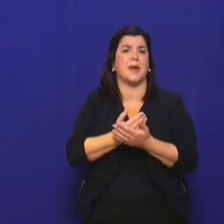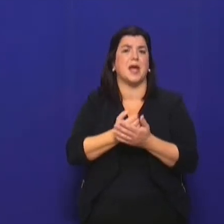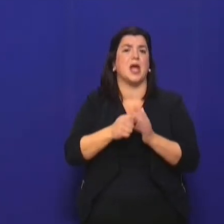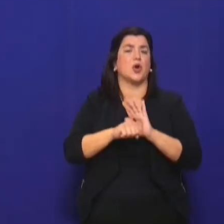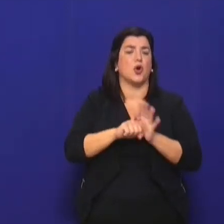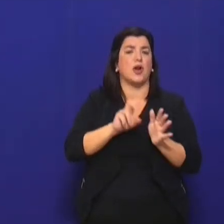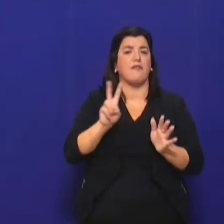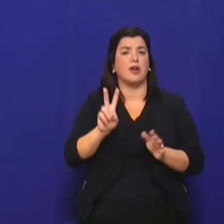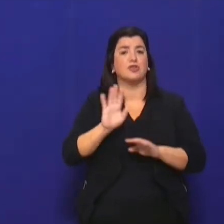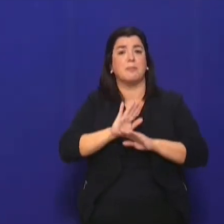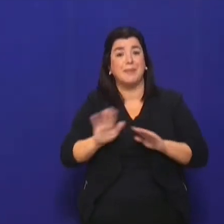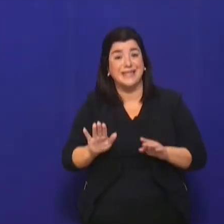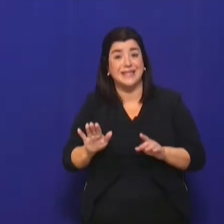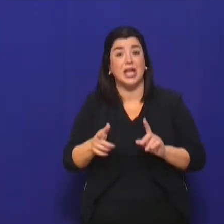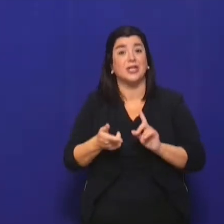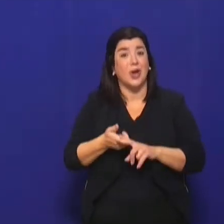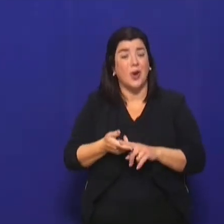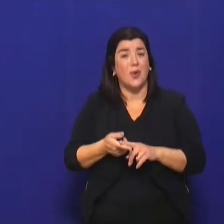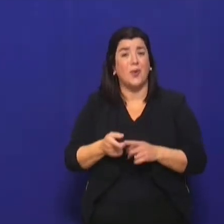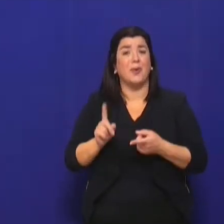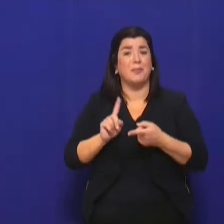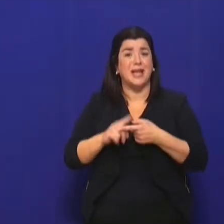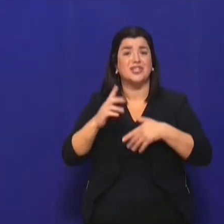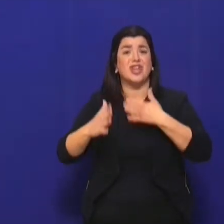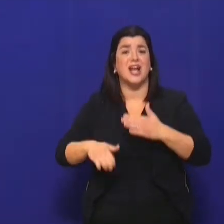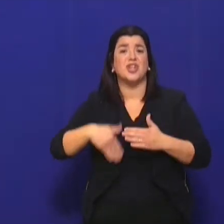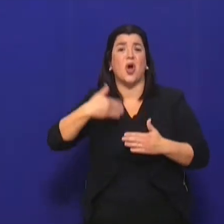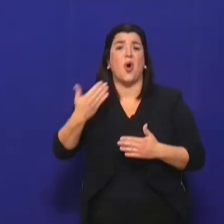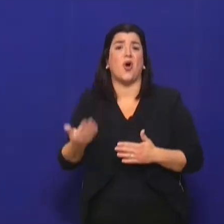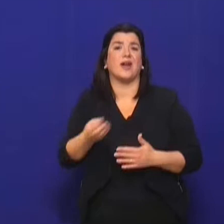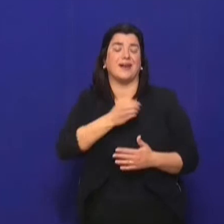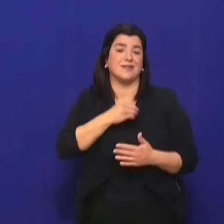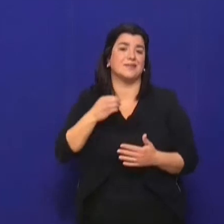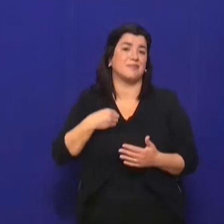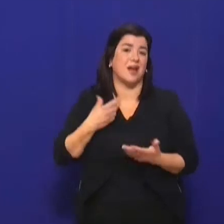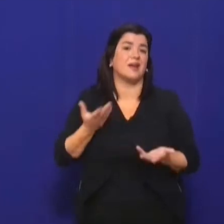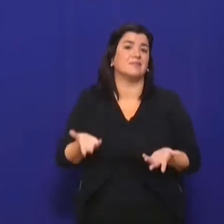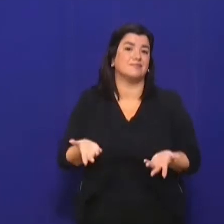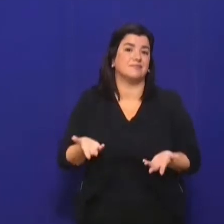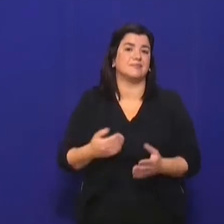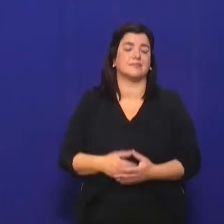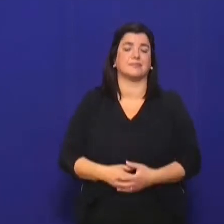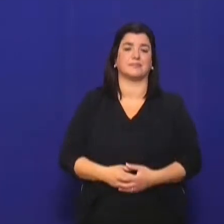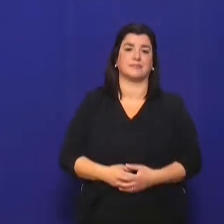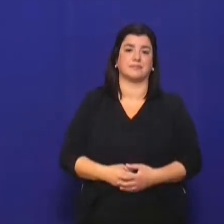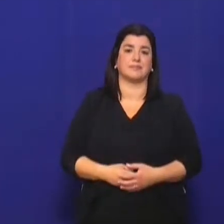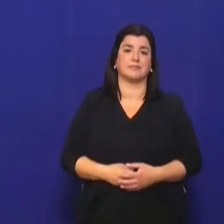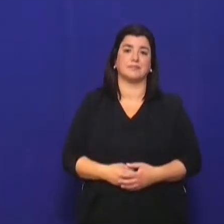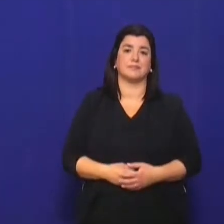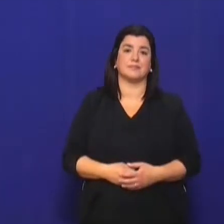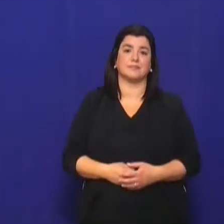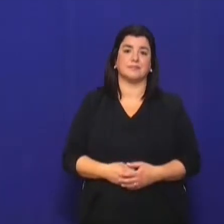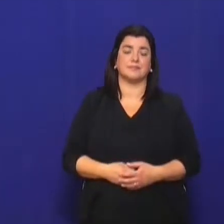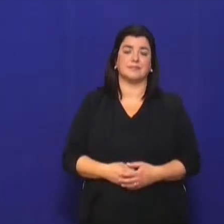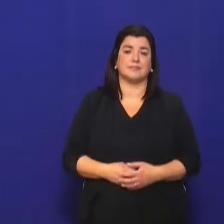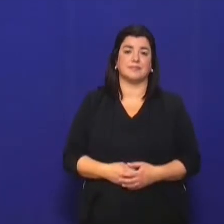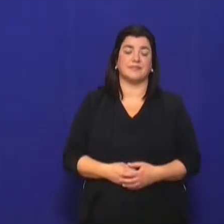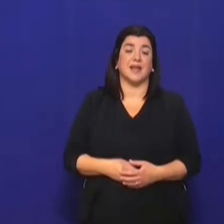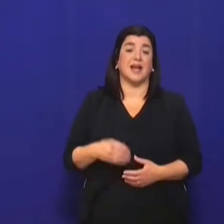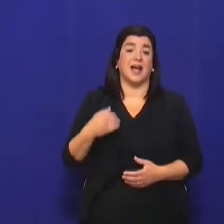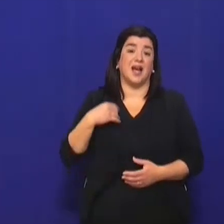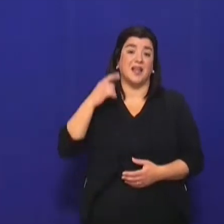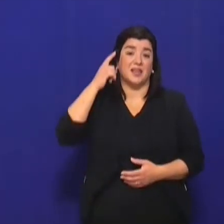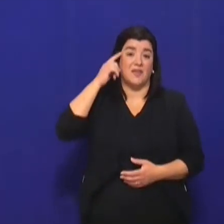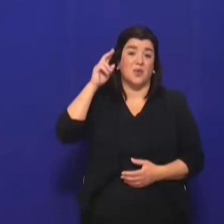imma mbagħad ukoll hemm numru tagħhom li qegħdin jinżammu fl-isptarijiet minħabba iżolazzjoni. Palma kien mistenni